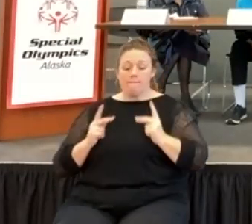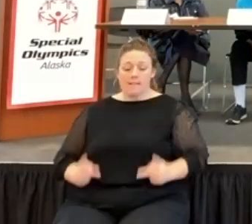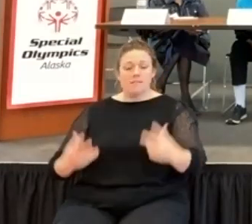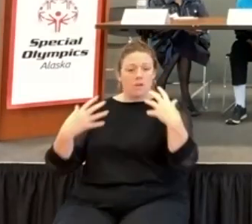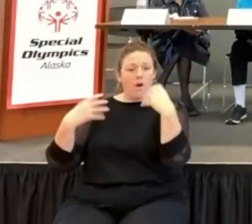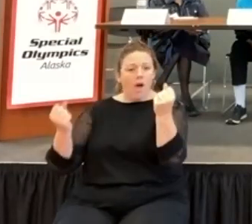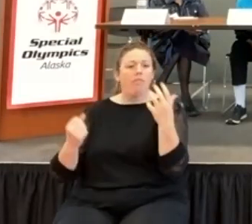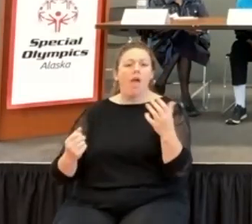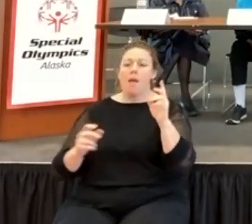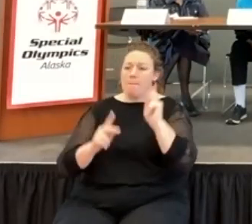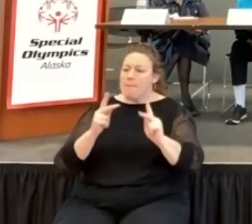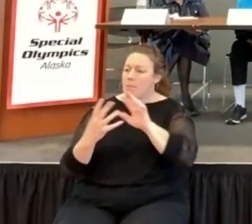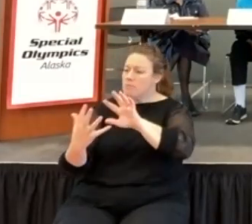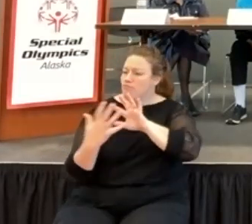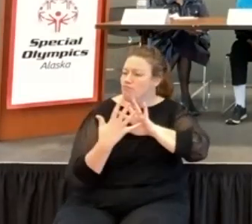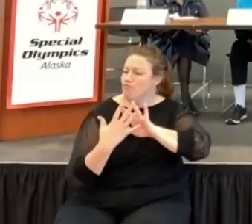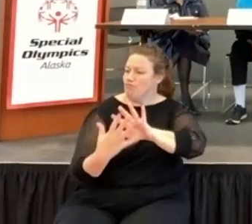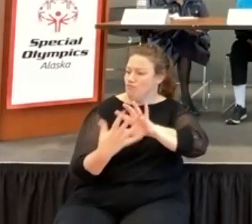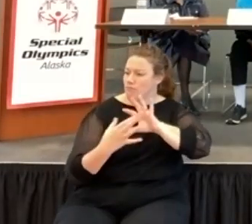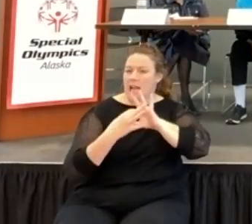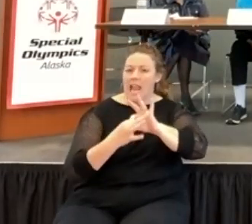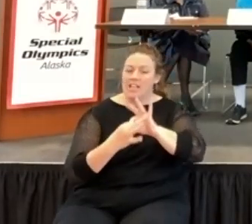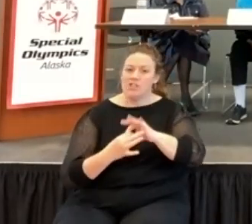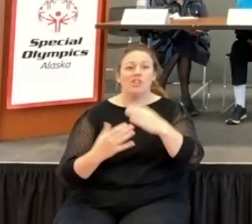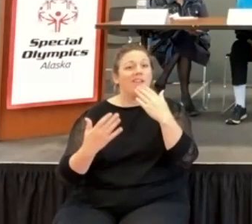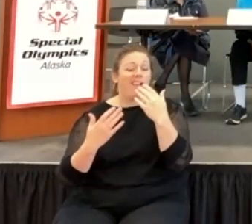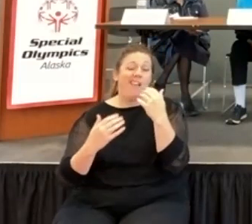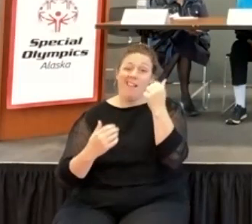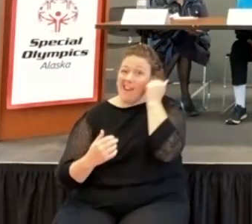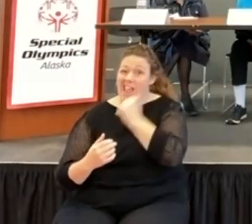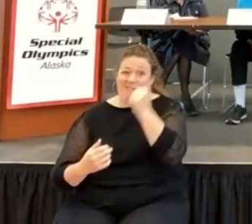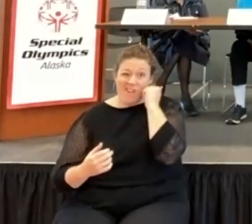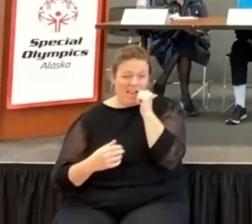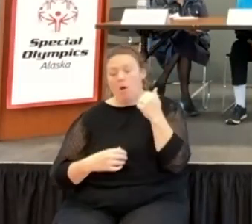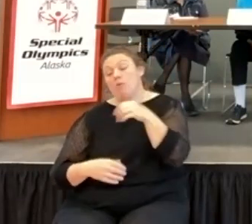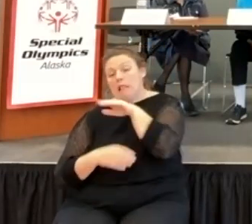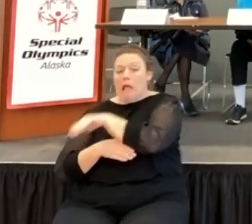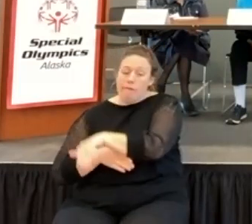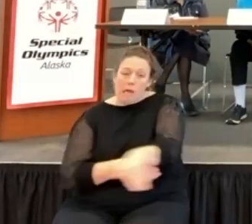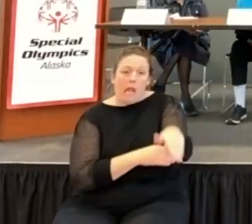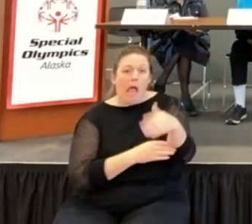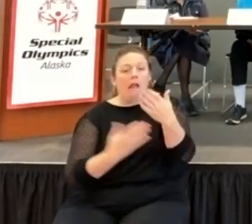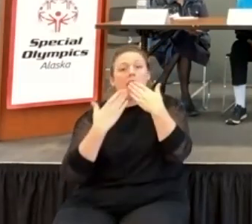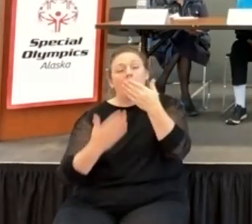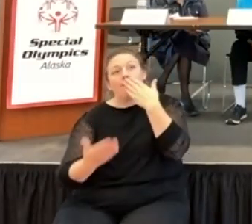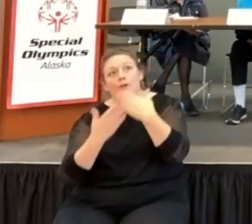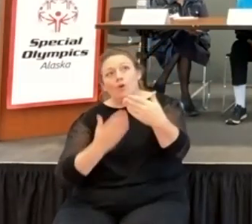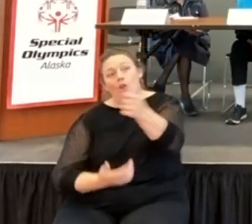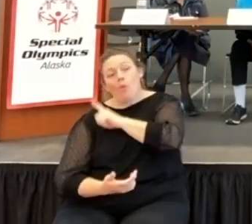people. I always thank the good Lord every night for the people I have in my life, not for the things.